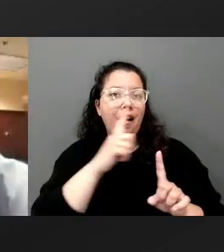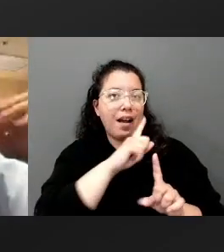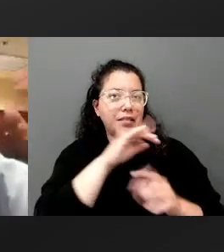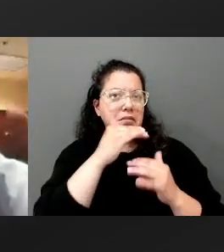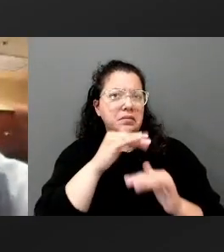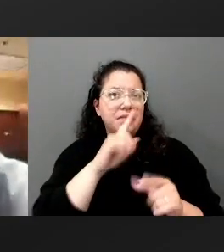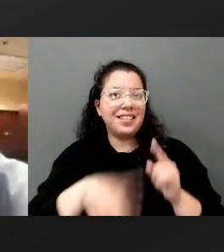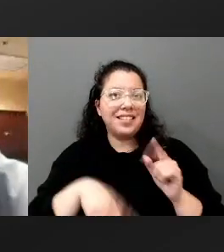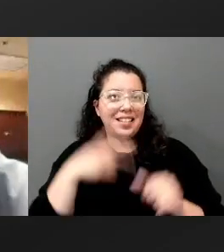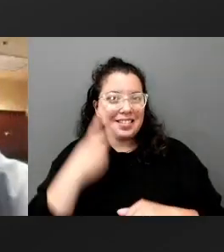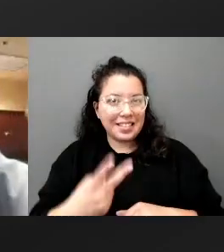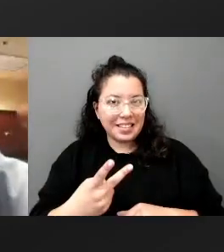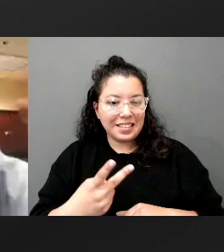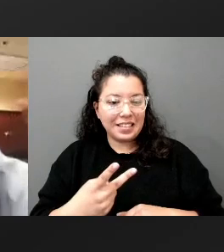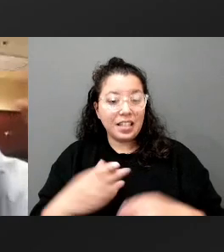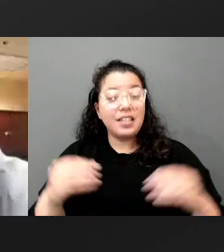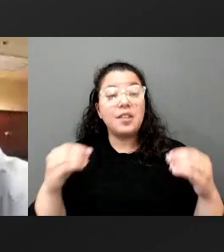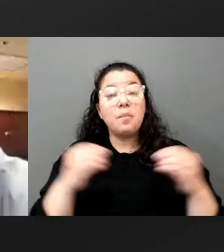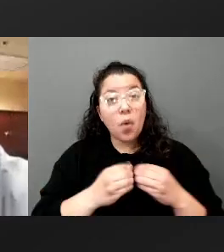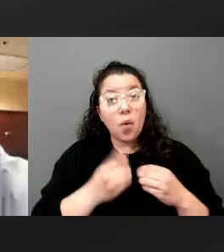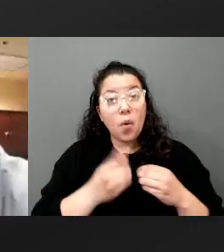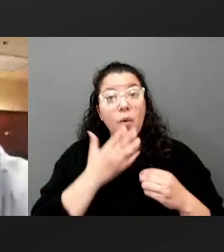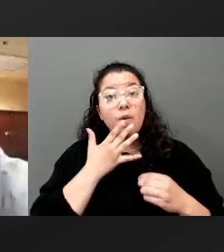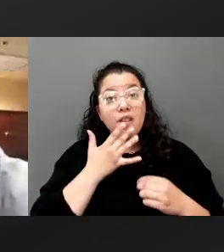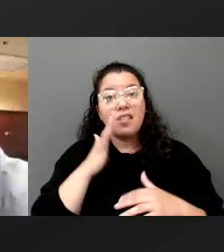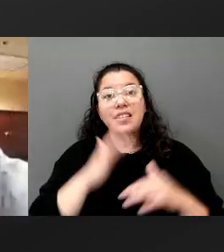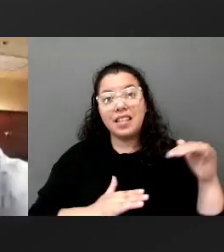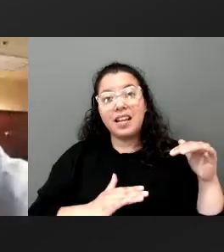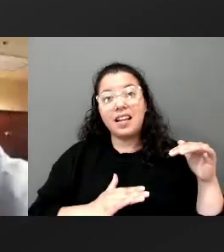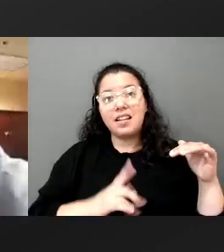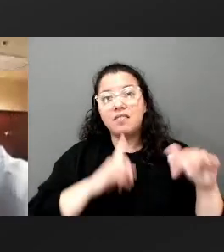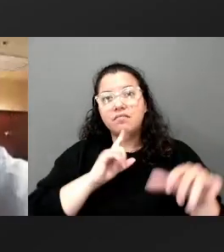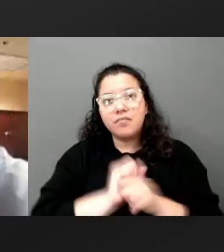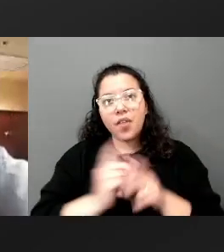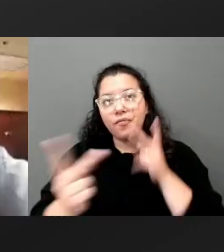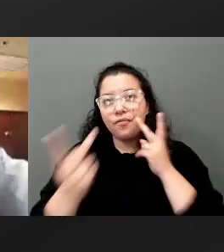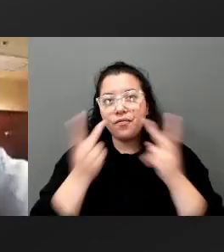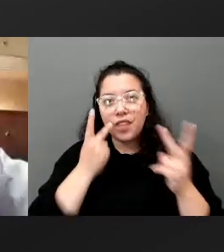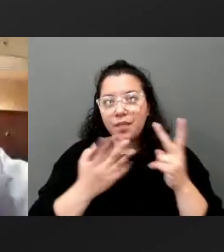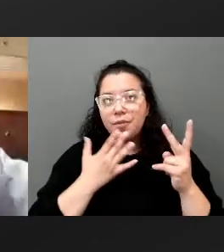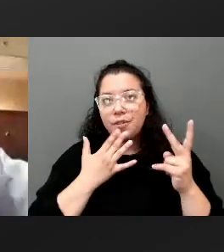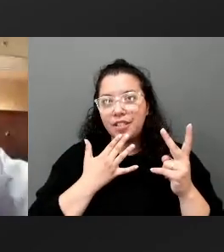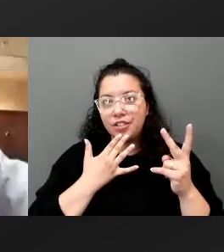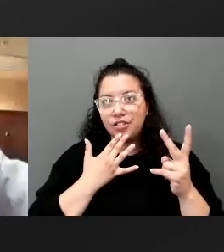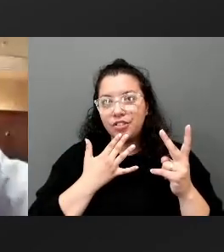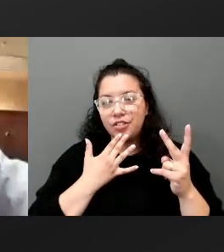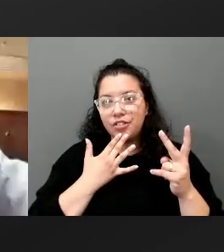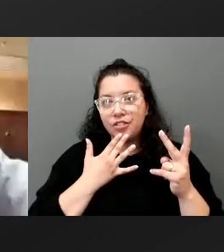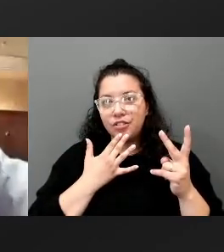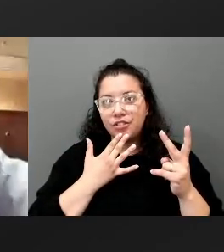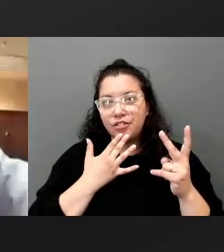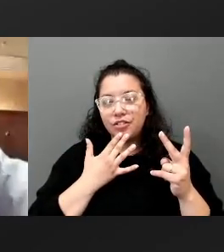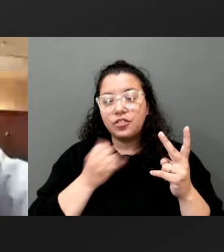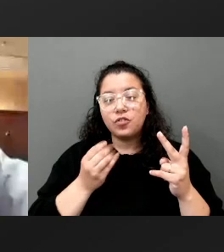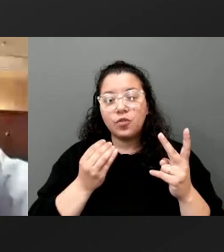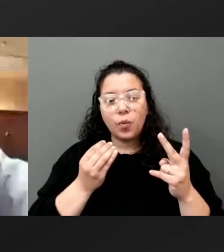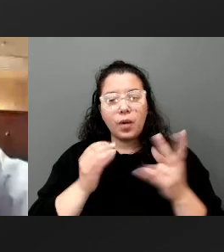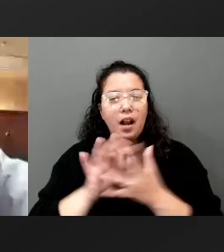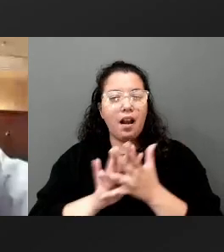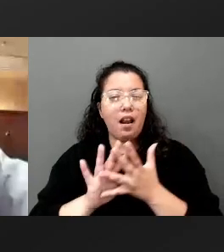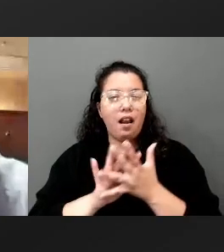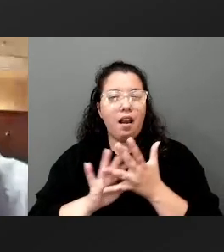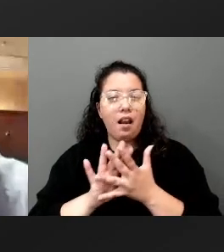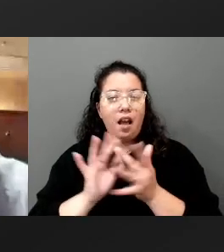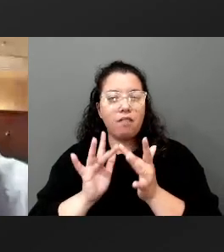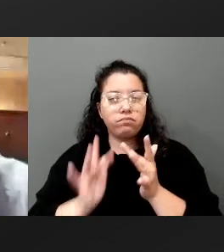colors than there are visible colors, and you can see there's so many, in fact, that we need more than one camera to see them all. And that's why we have